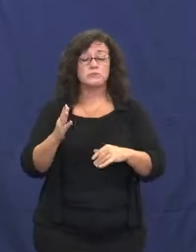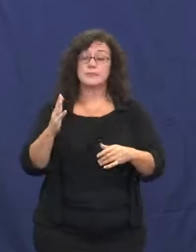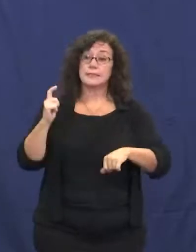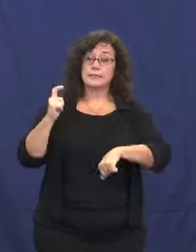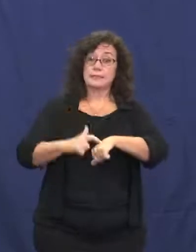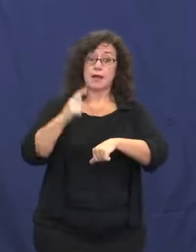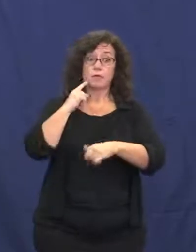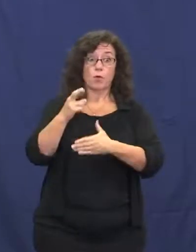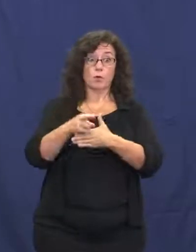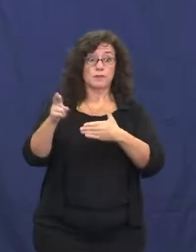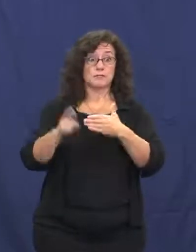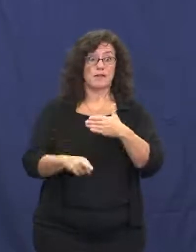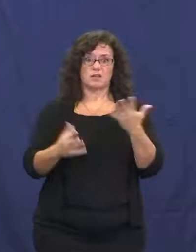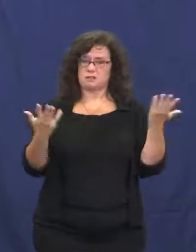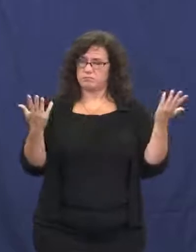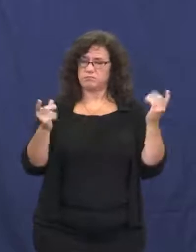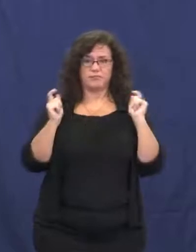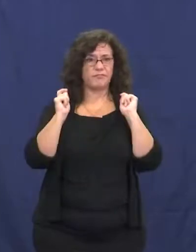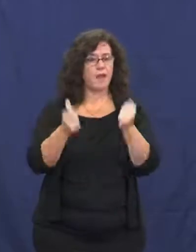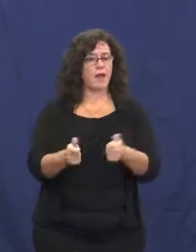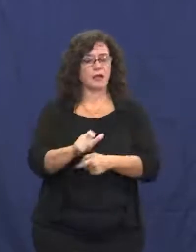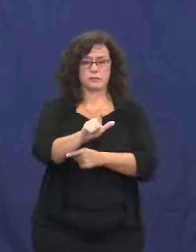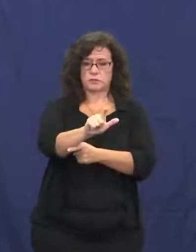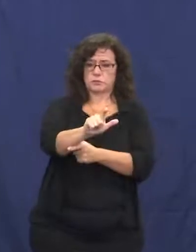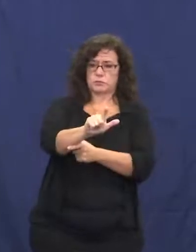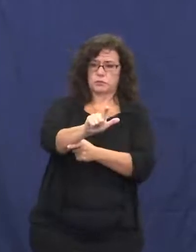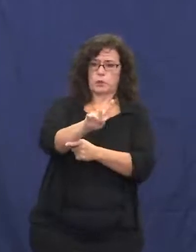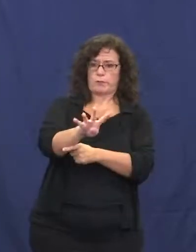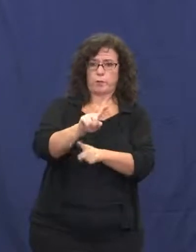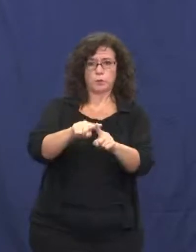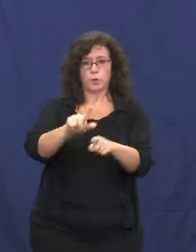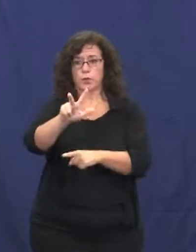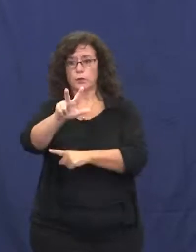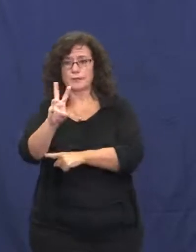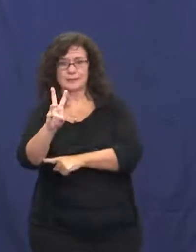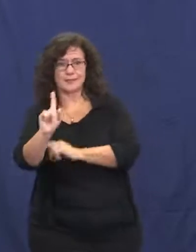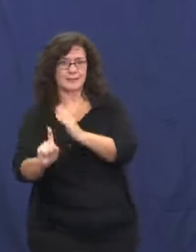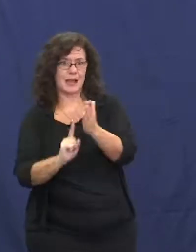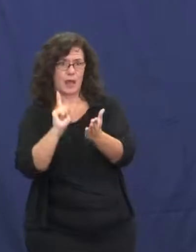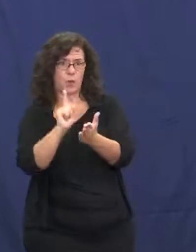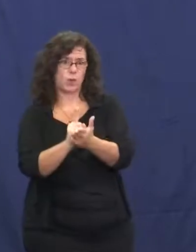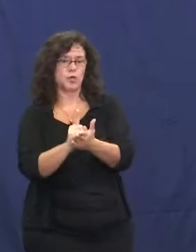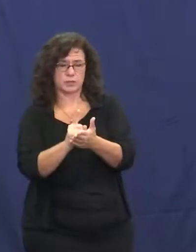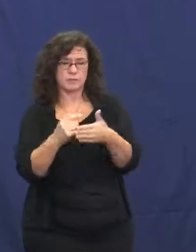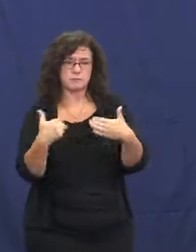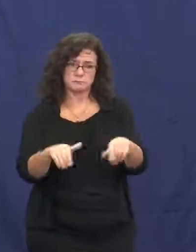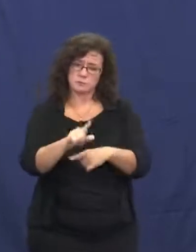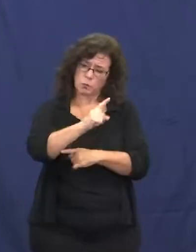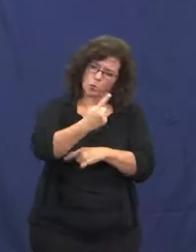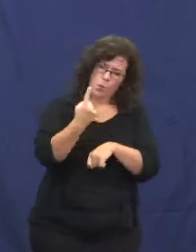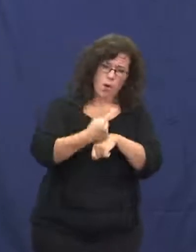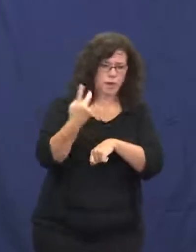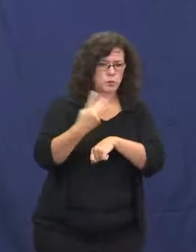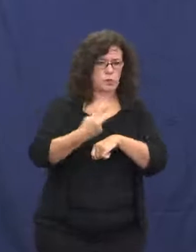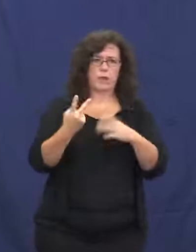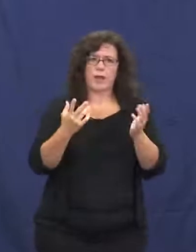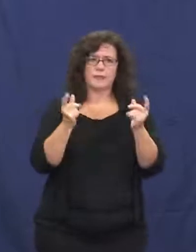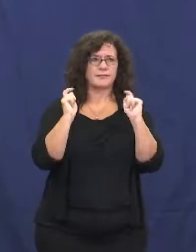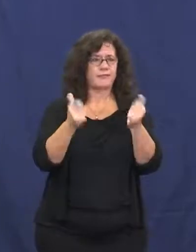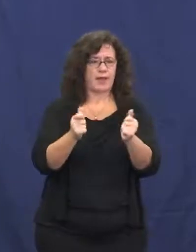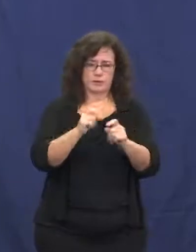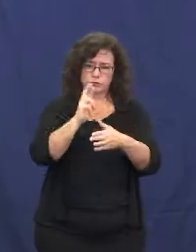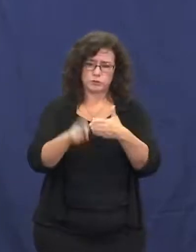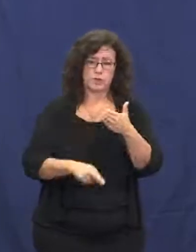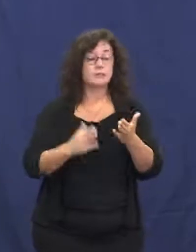test results are between 24 hours and 36 hours. So 1 to 2 days is our turnaround average. Please utilize